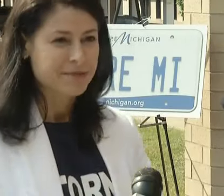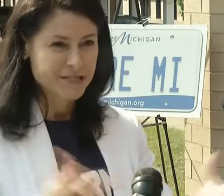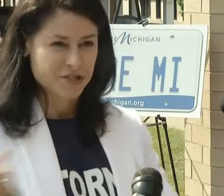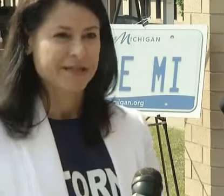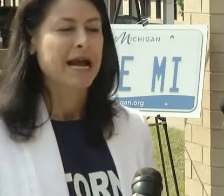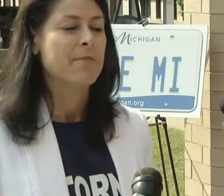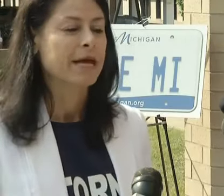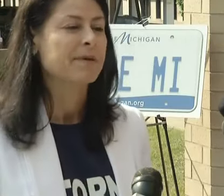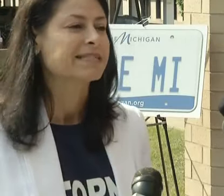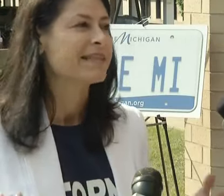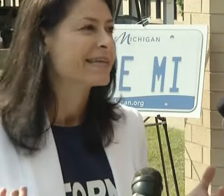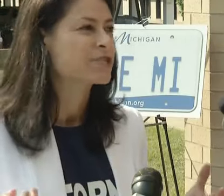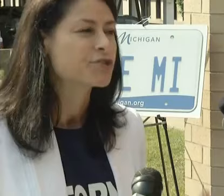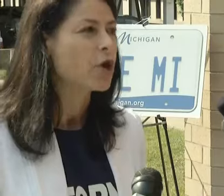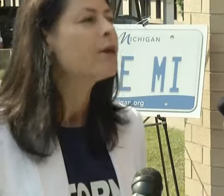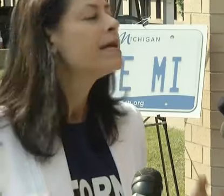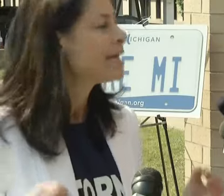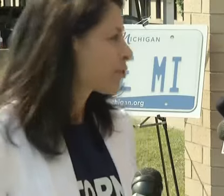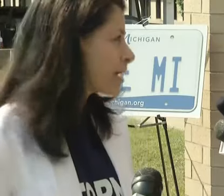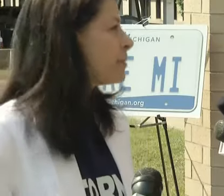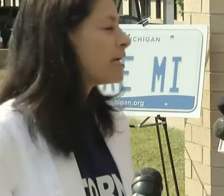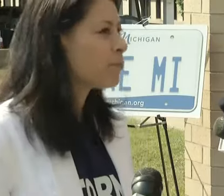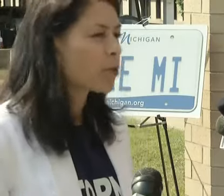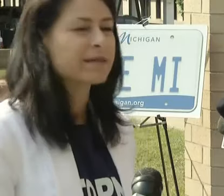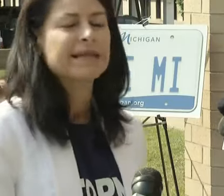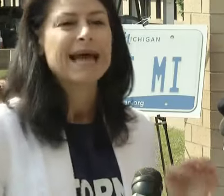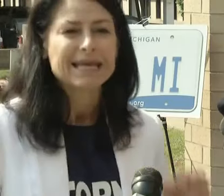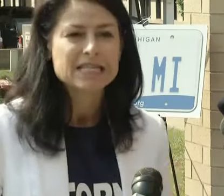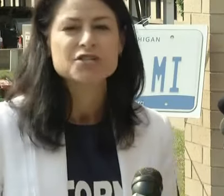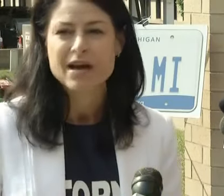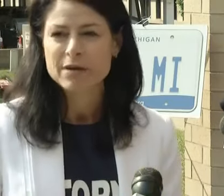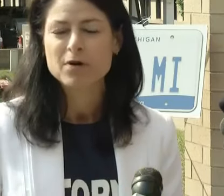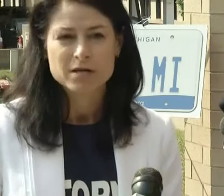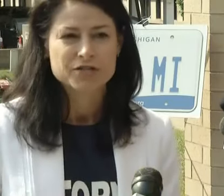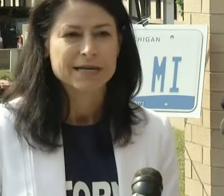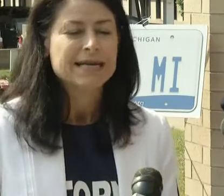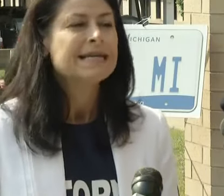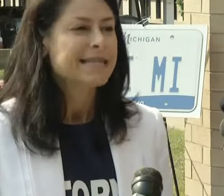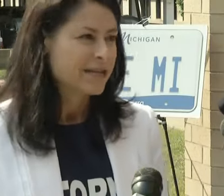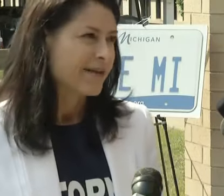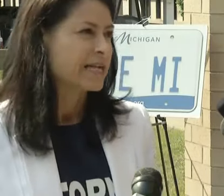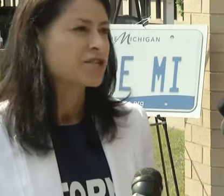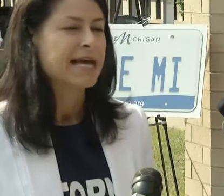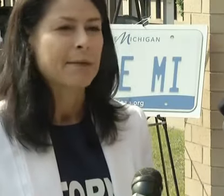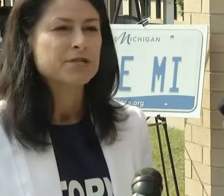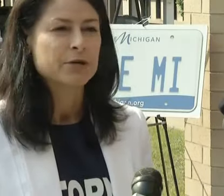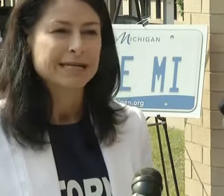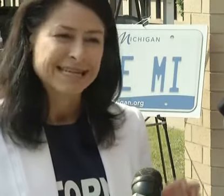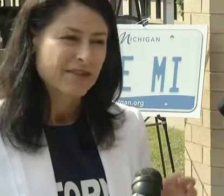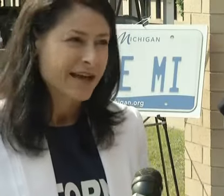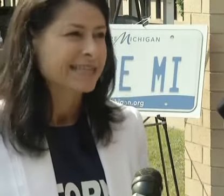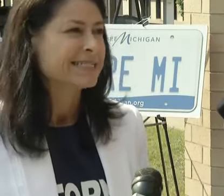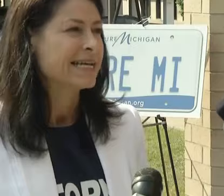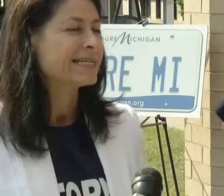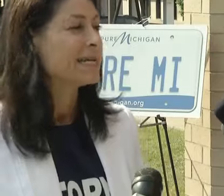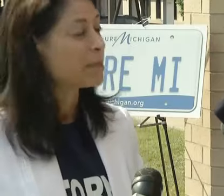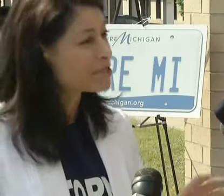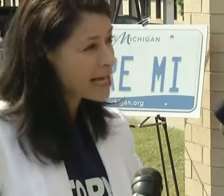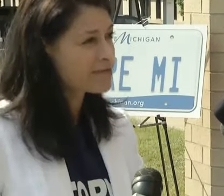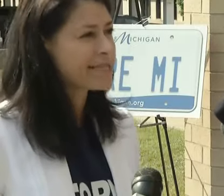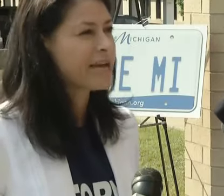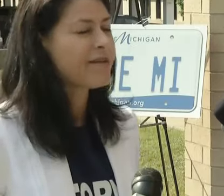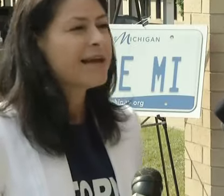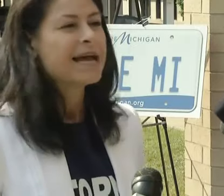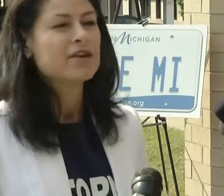is the proposition that I make, because I think it's so incredibly important that each and every person take advantage of the opportunity to get vaccinated to